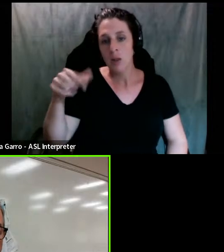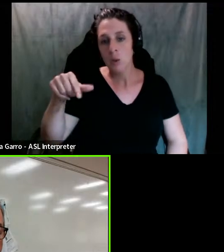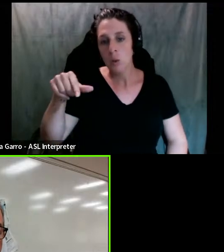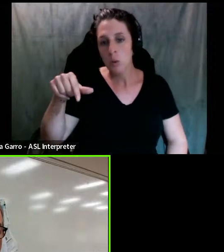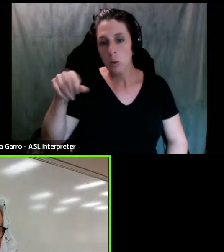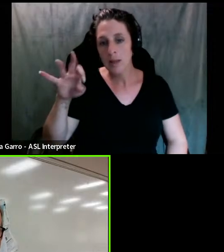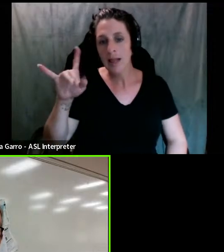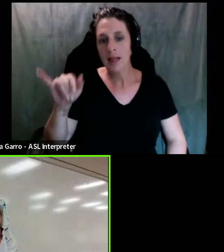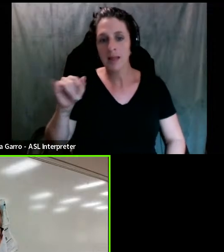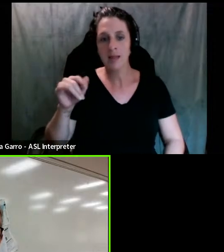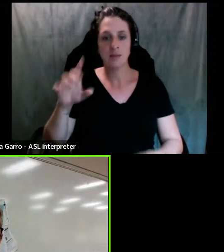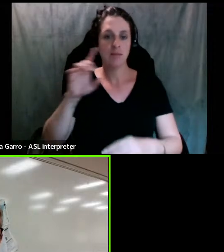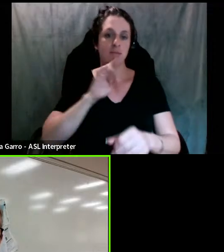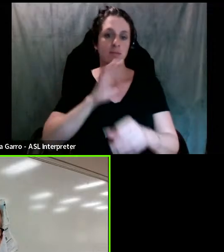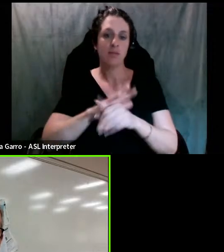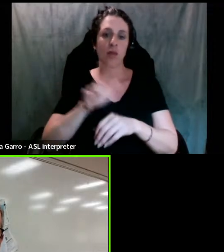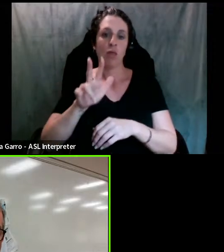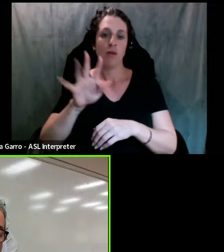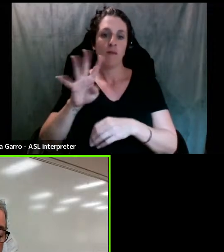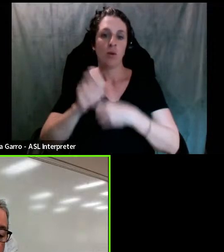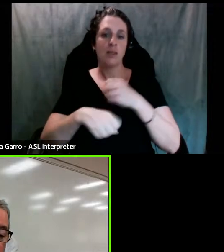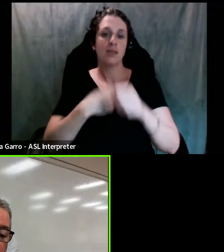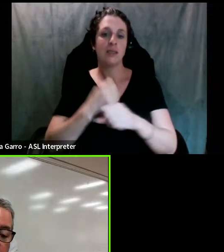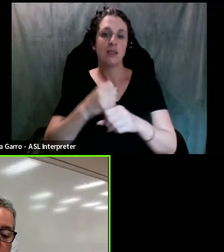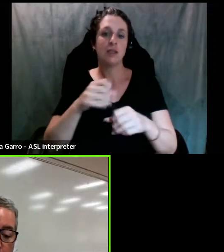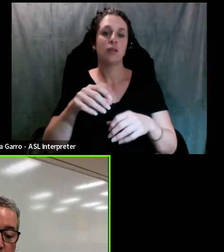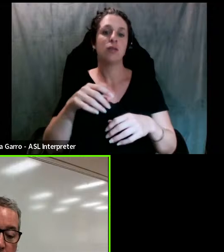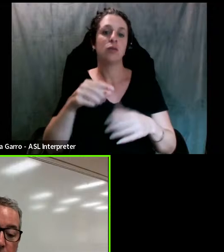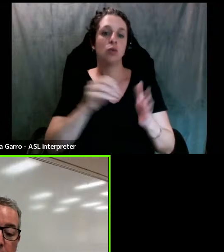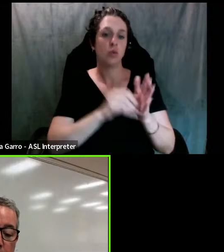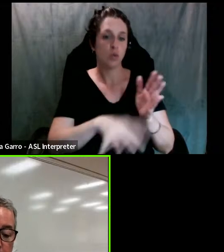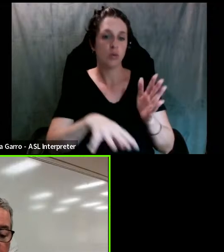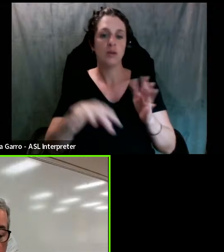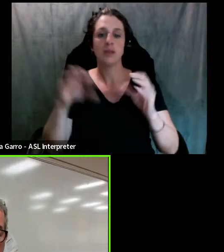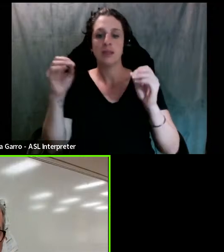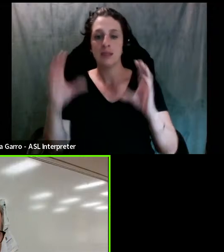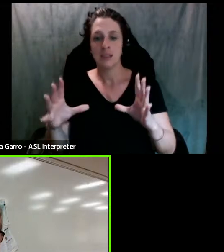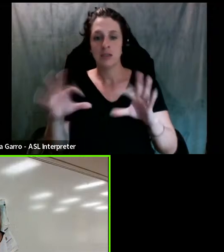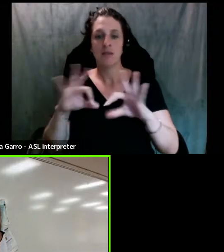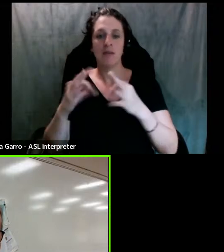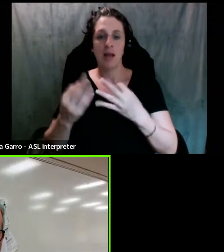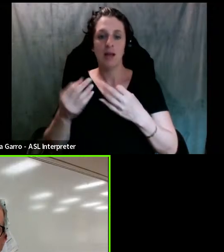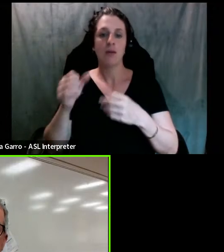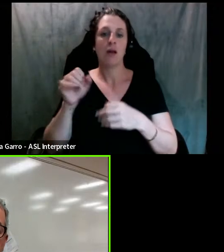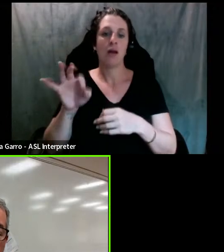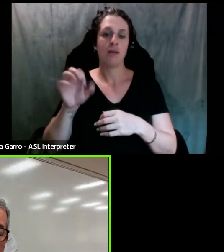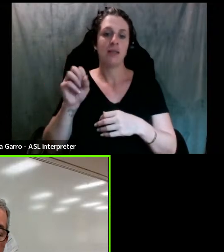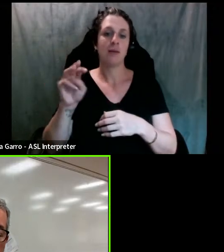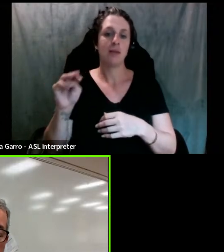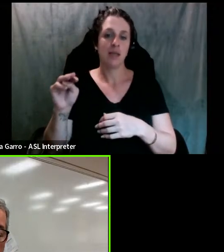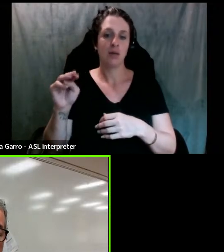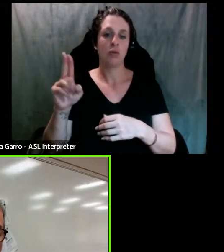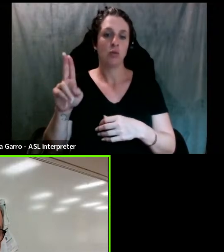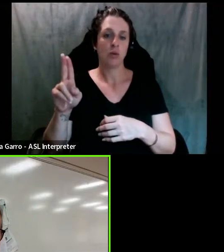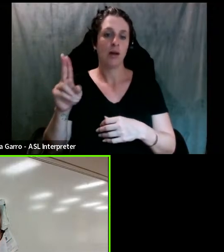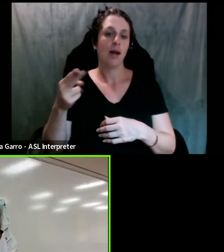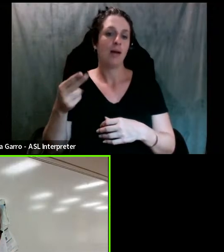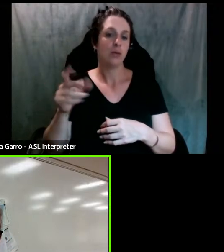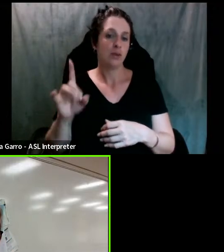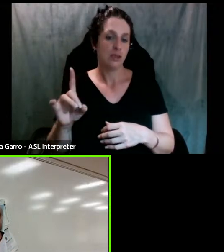34 years of his life to the students and teachers and families of the San Mateo Union High School District. Greg has been an